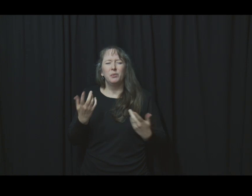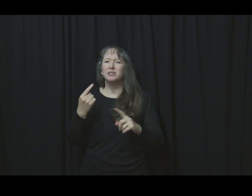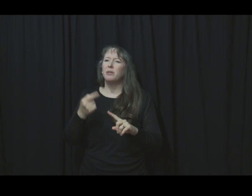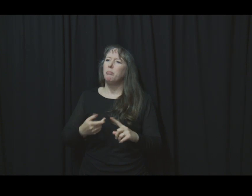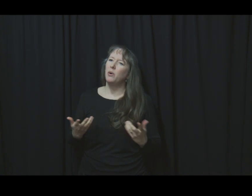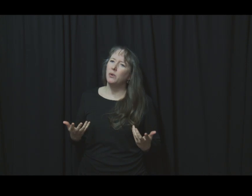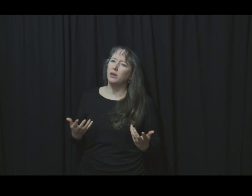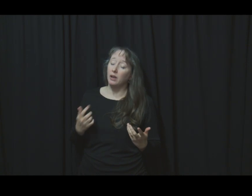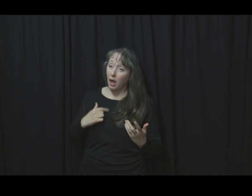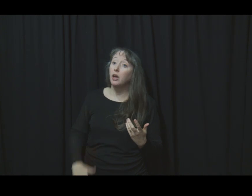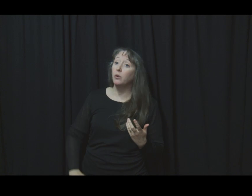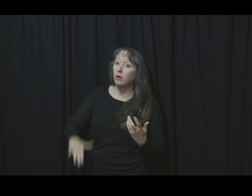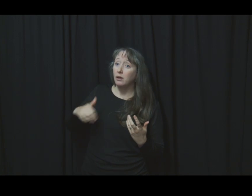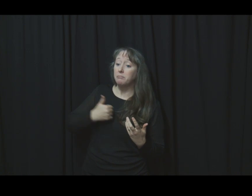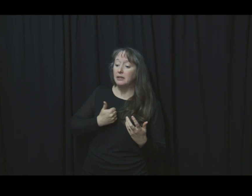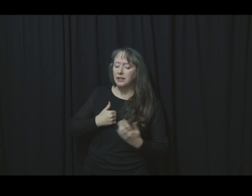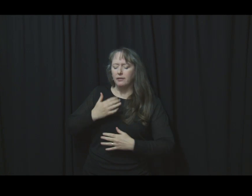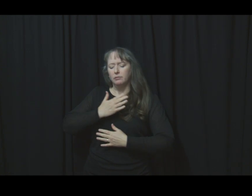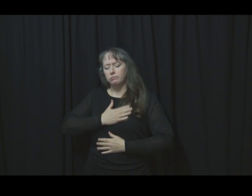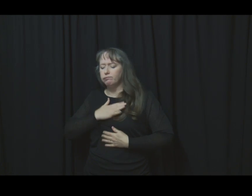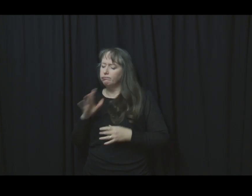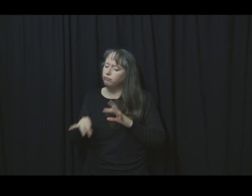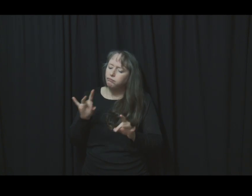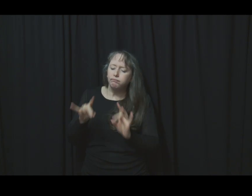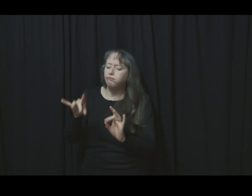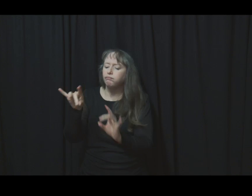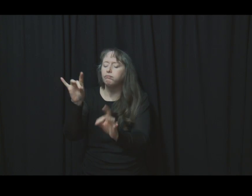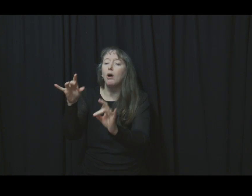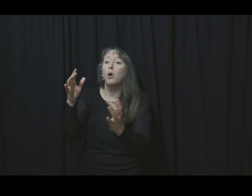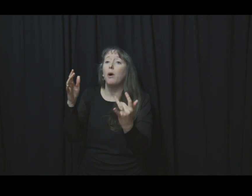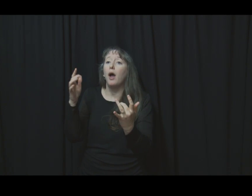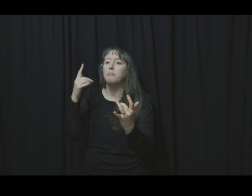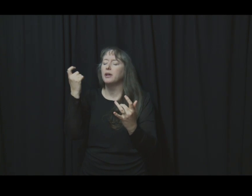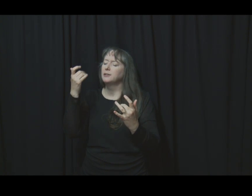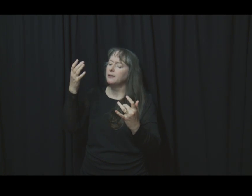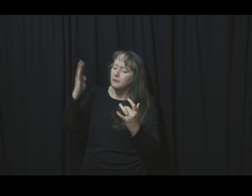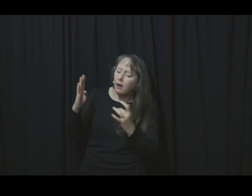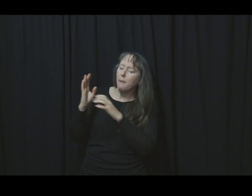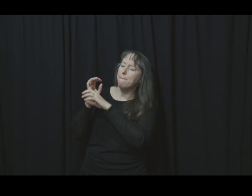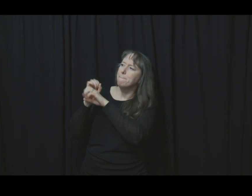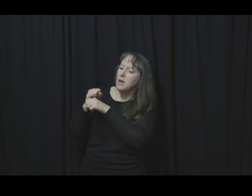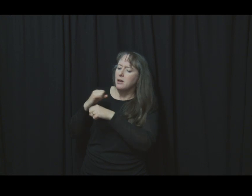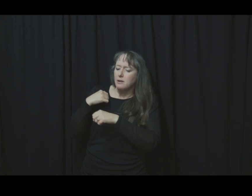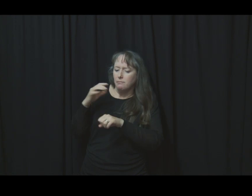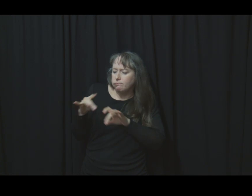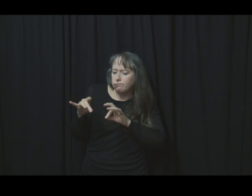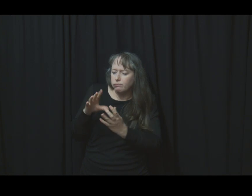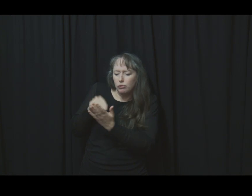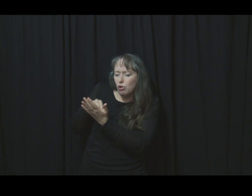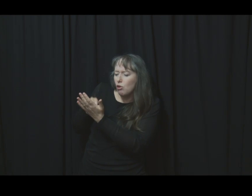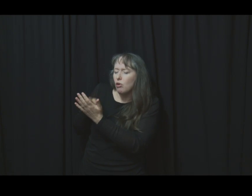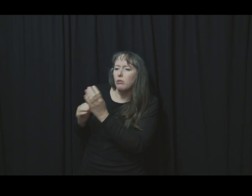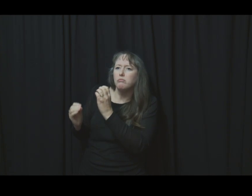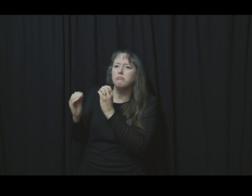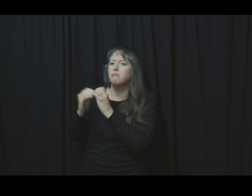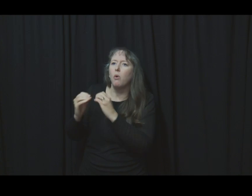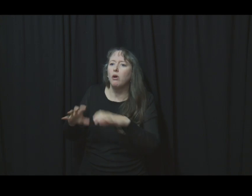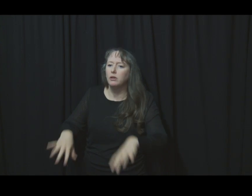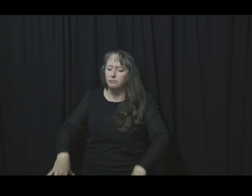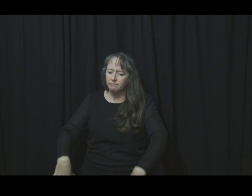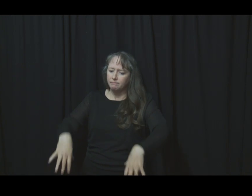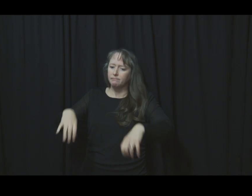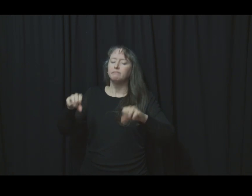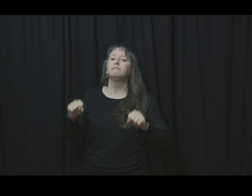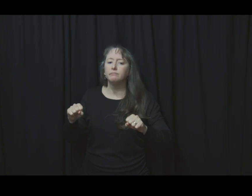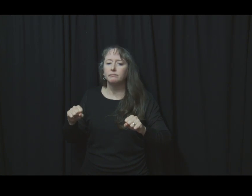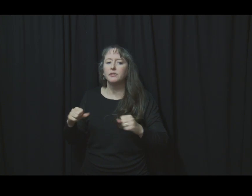of discovery because this is God's creation, and I'm finding more out about that to take dominion for man's